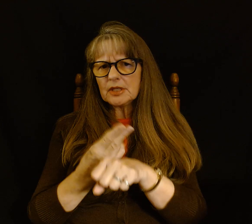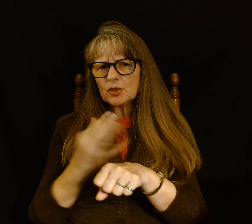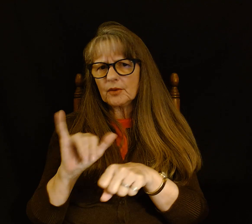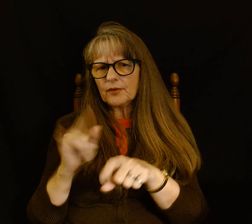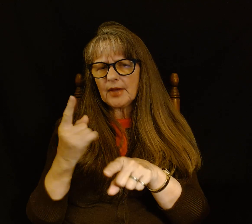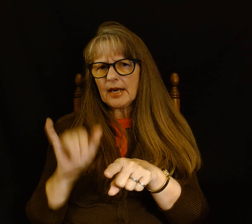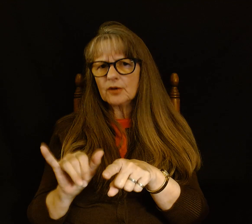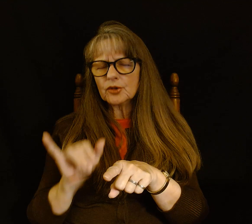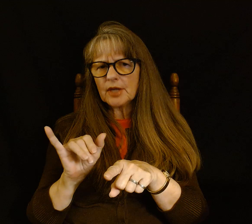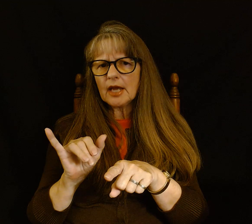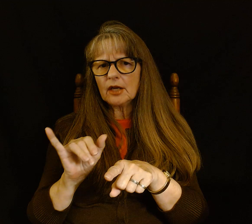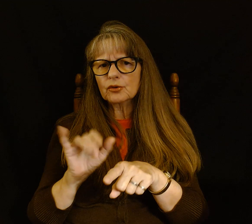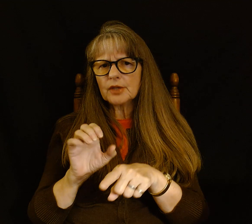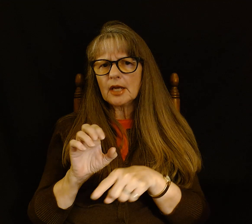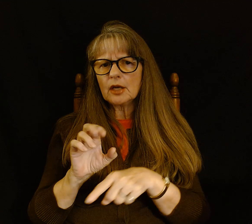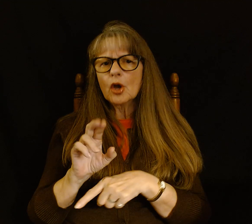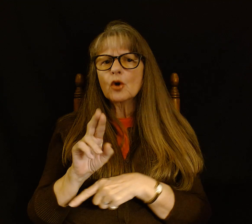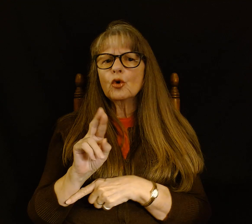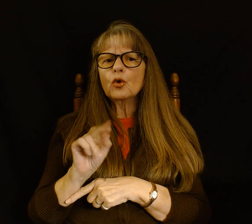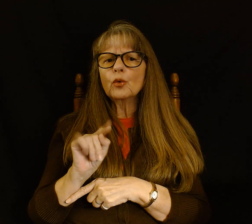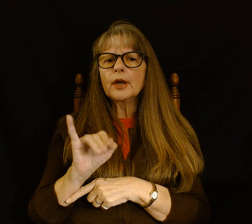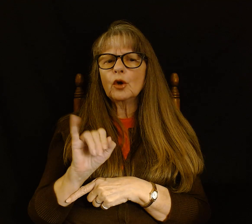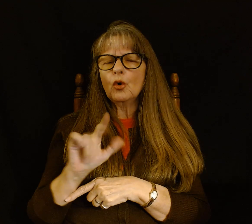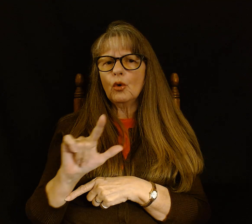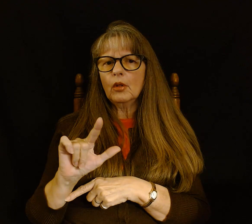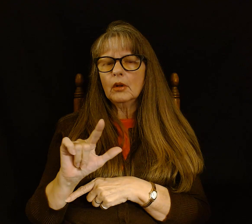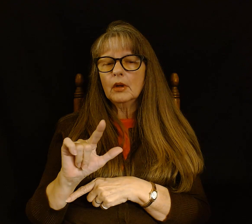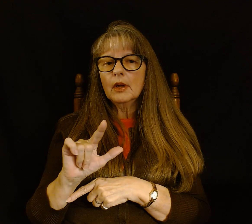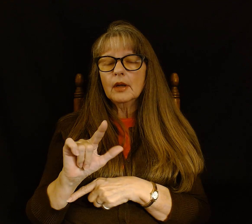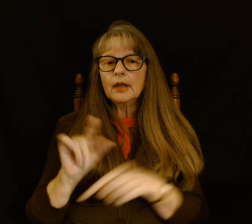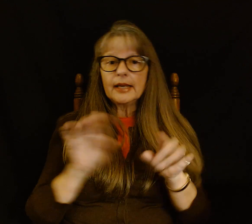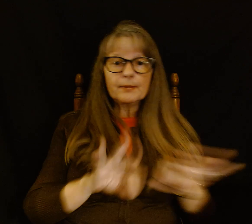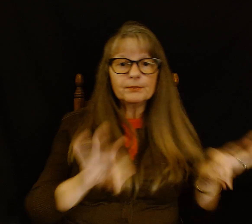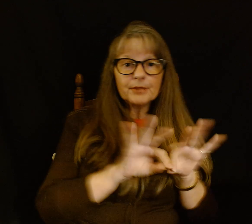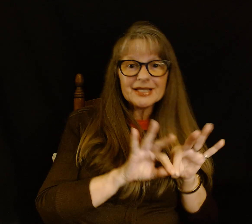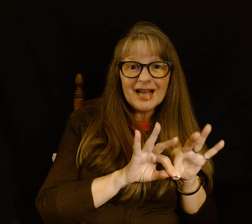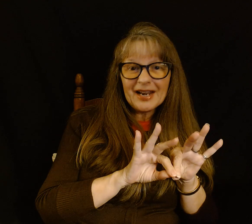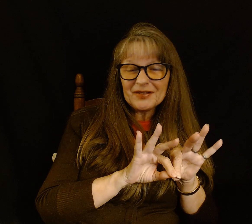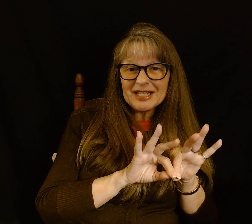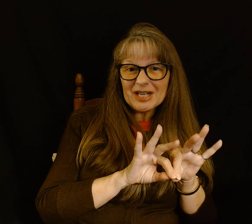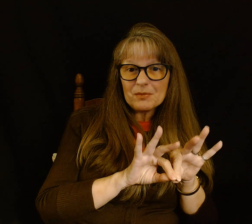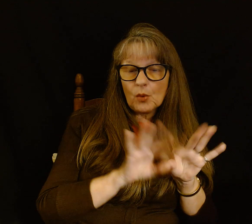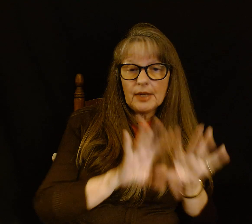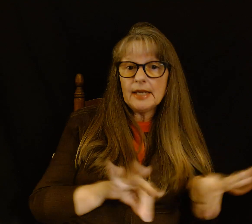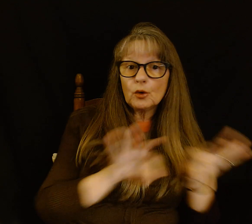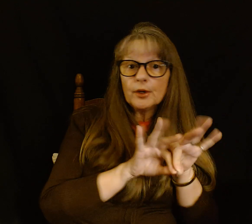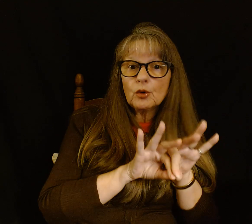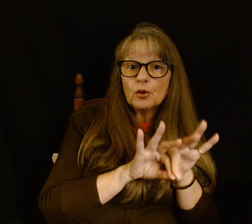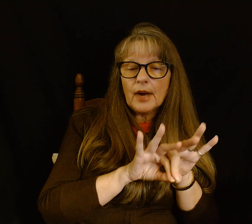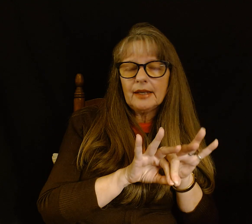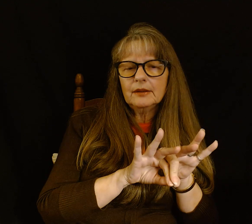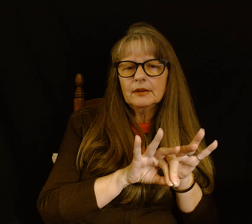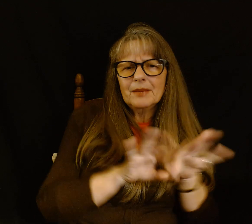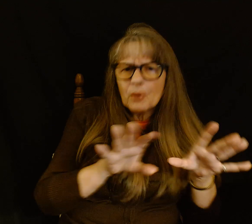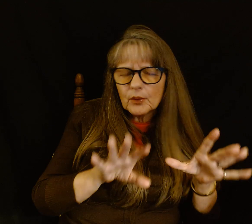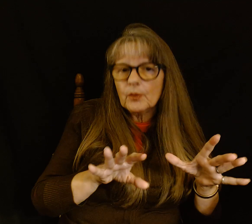one for that. I understand you're saying critical. Like, but it's not, everything's not important. I need critical writing, important